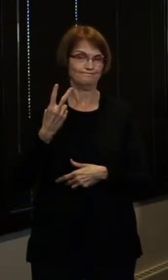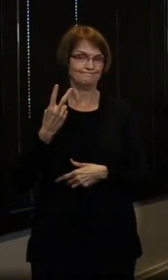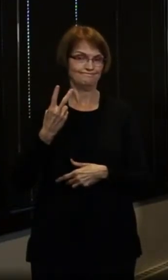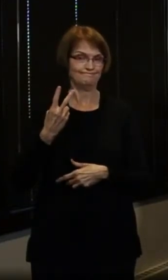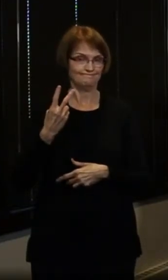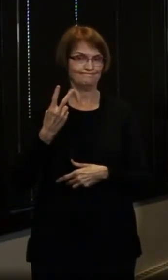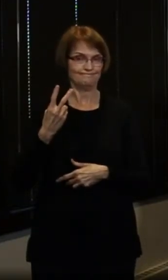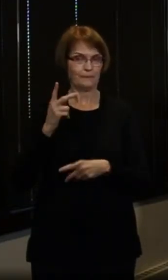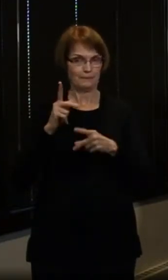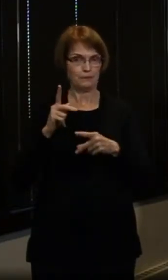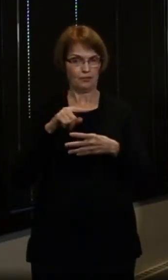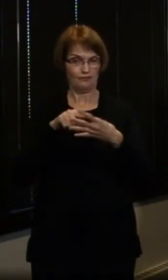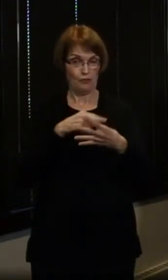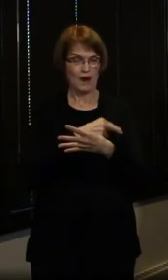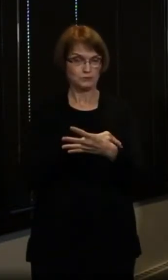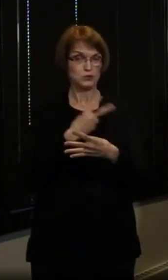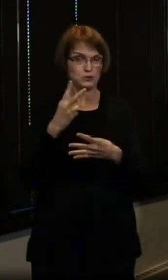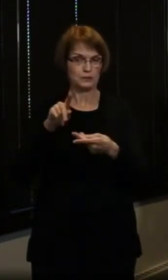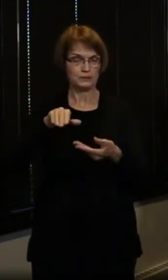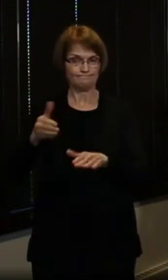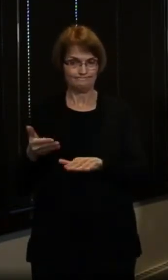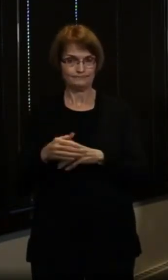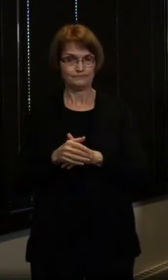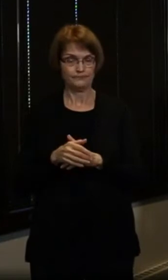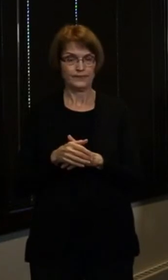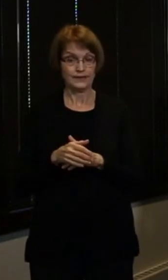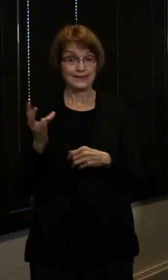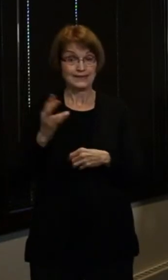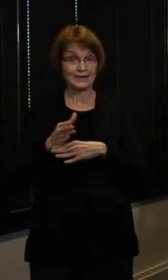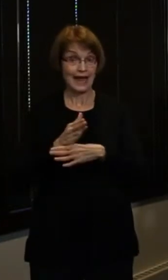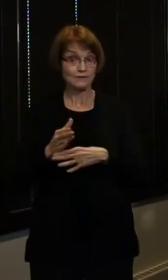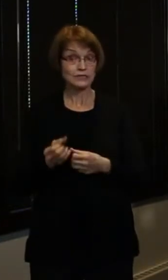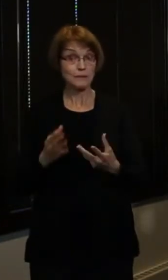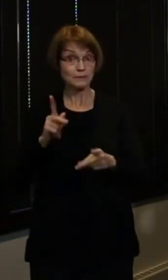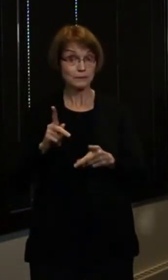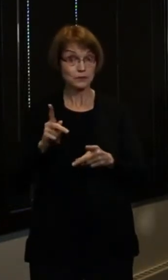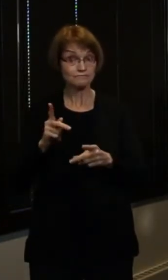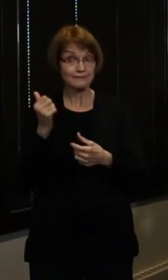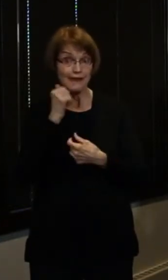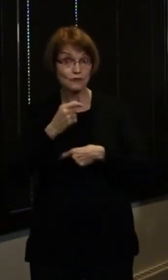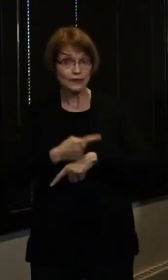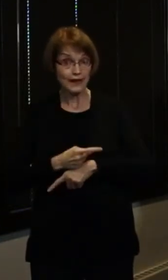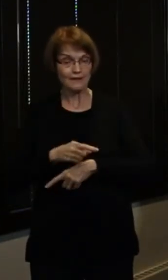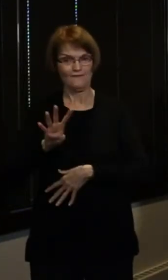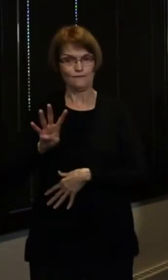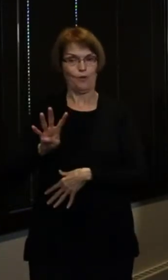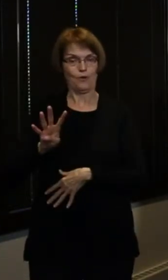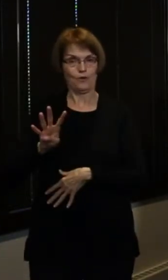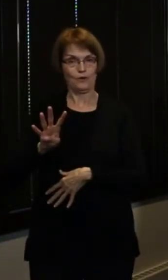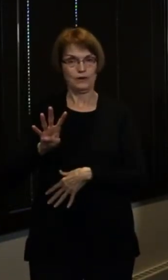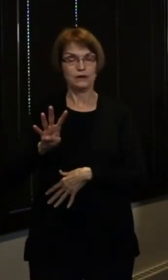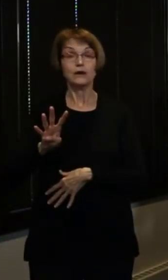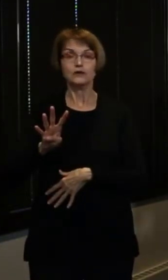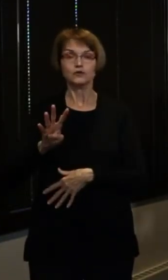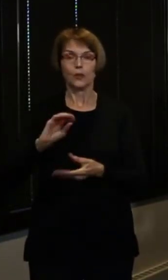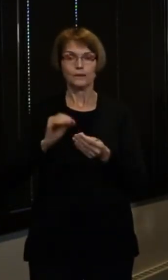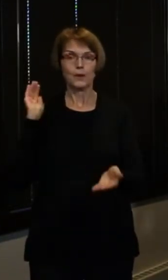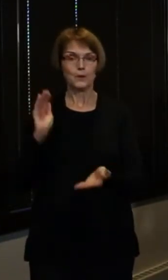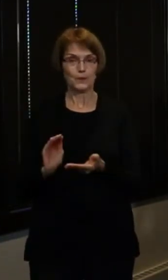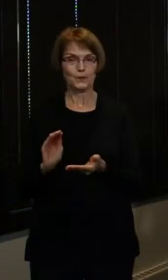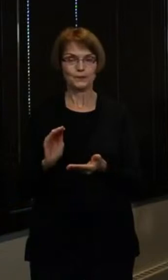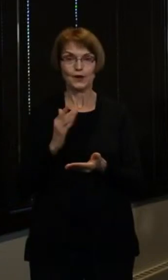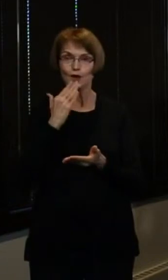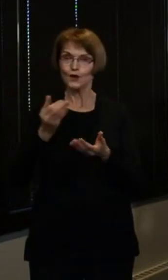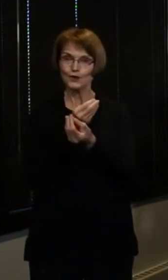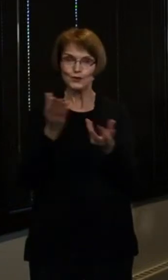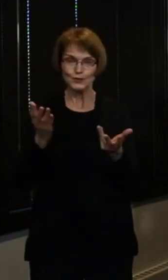force hospitals, and that brings our moving 7-day average down to 4. So continue good news with that.